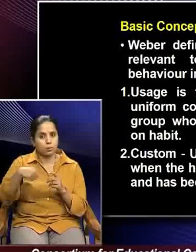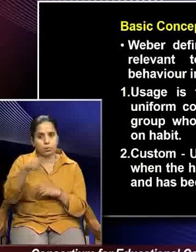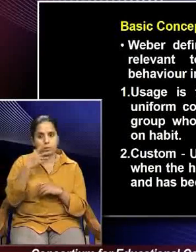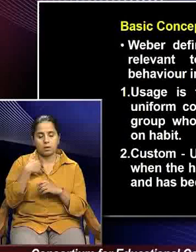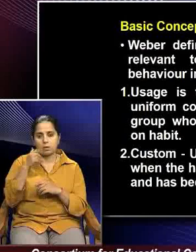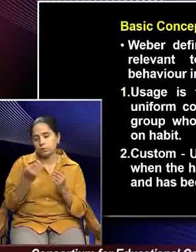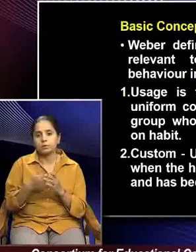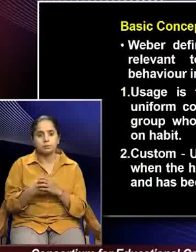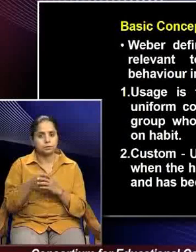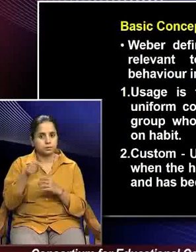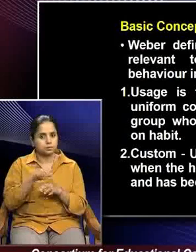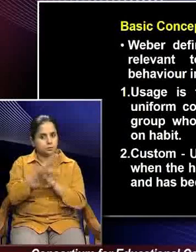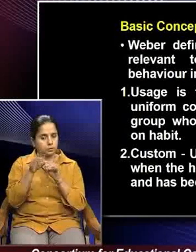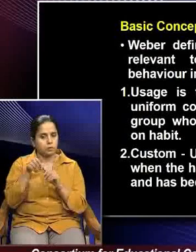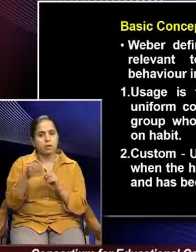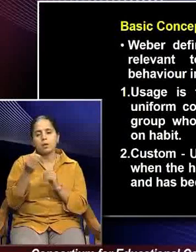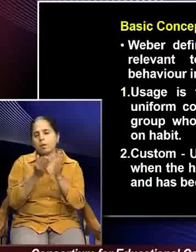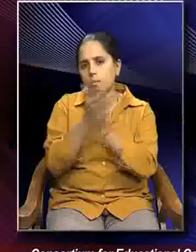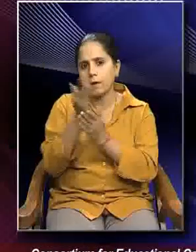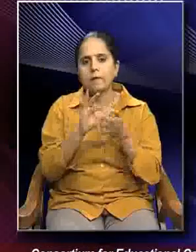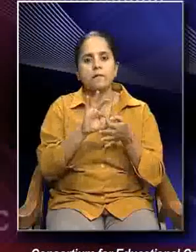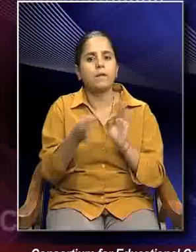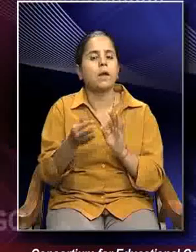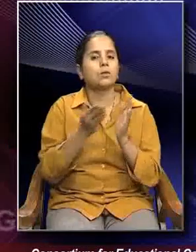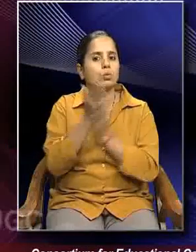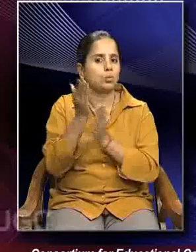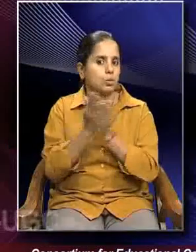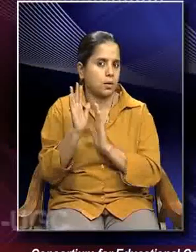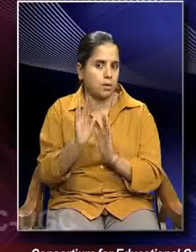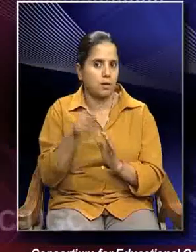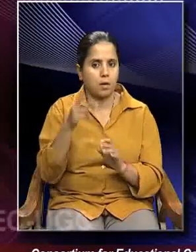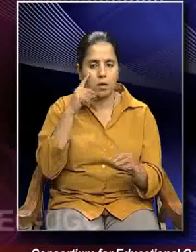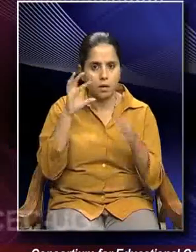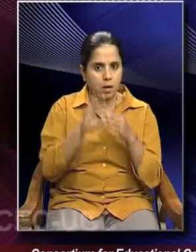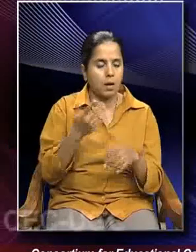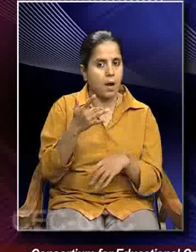will kind of have a certain fixed pattern based on a